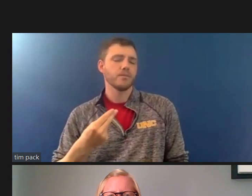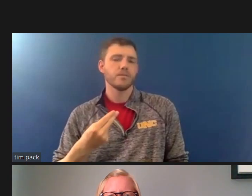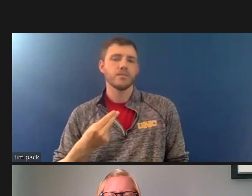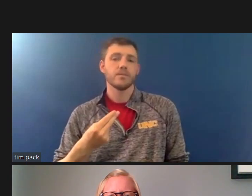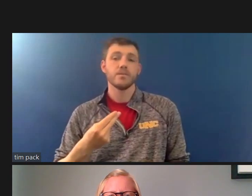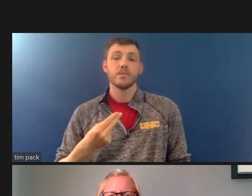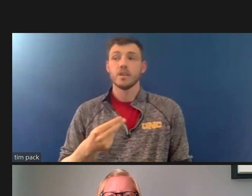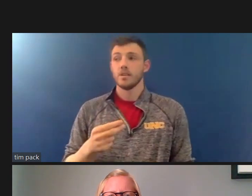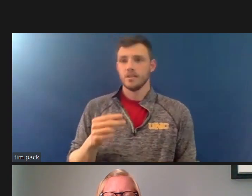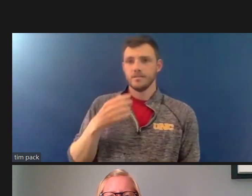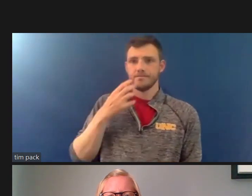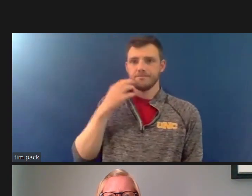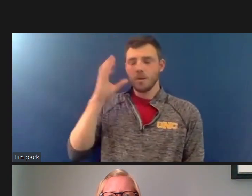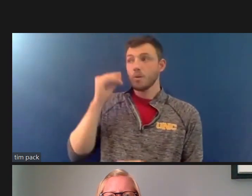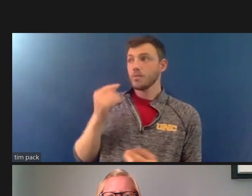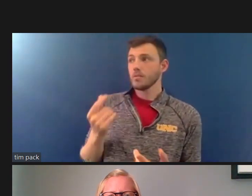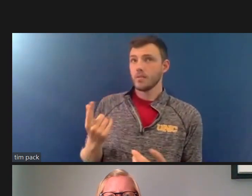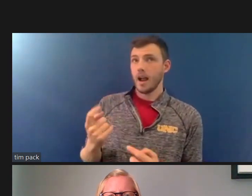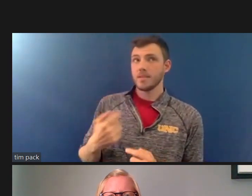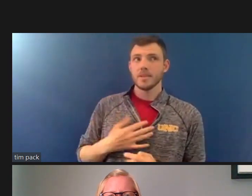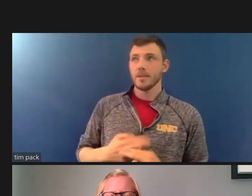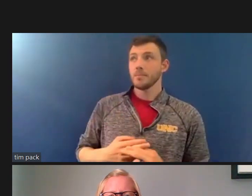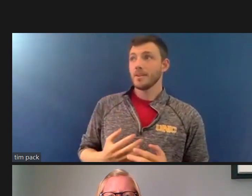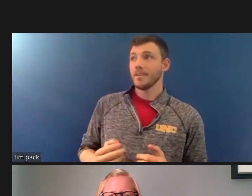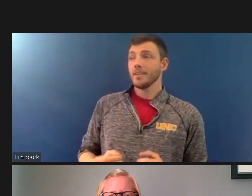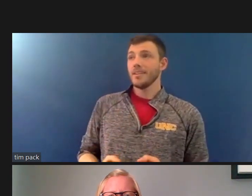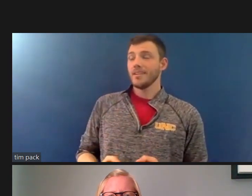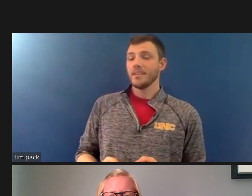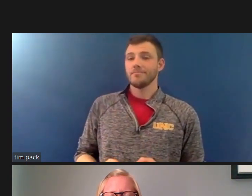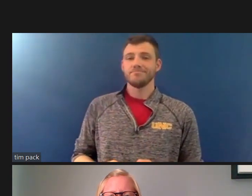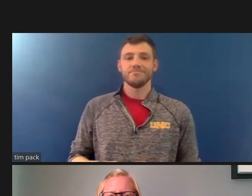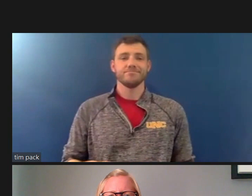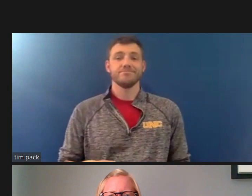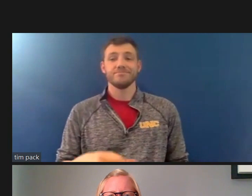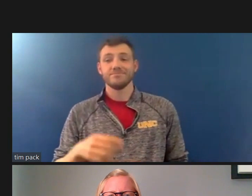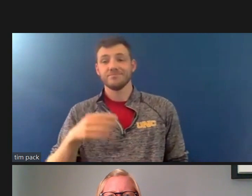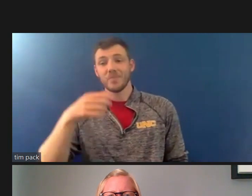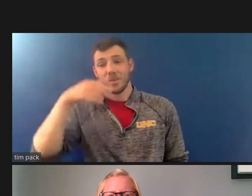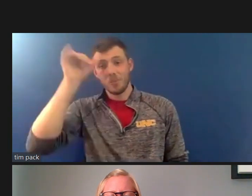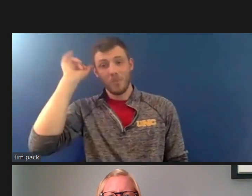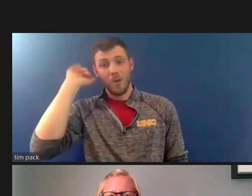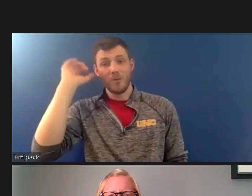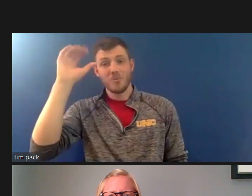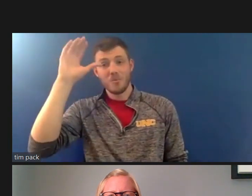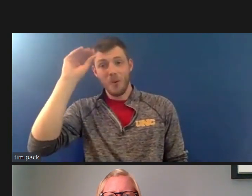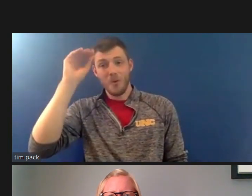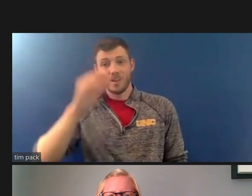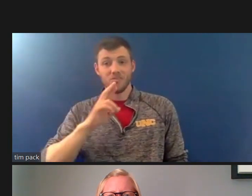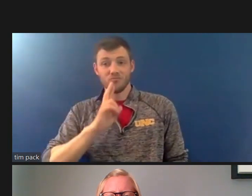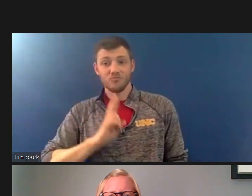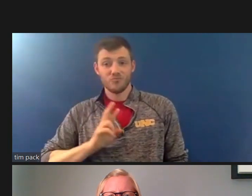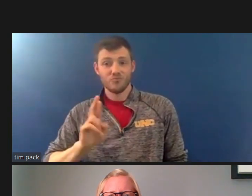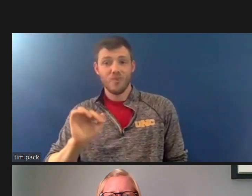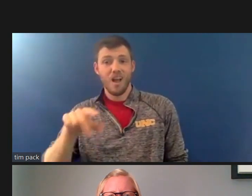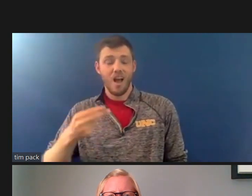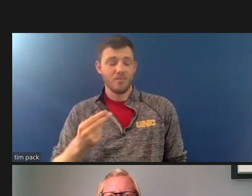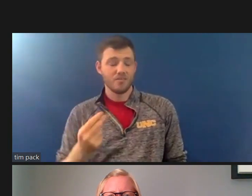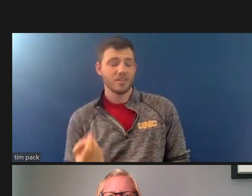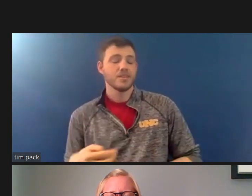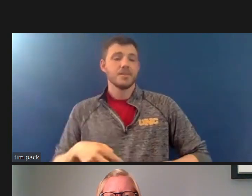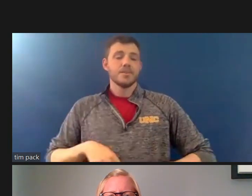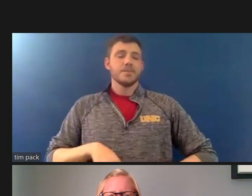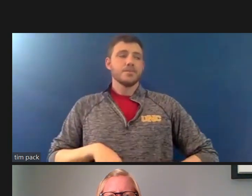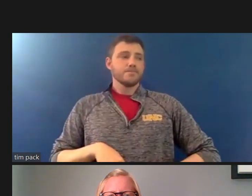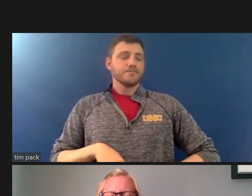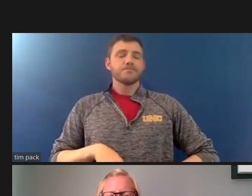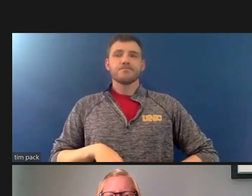The fair boy called Ralph smiled vaguely, stood up, and began to make his way once more toward the lagoon. The fat boy hung steadily at his